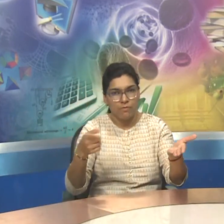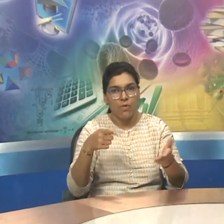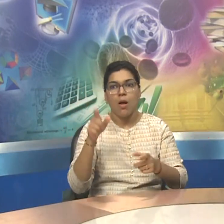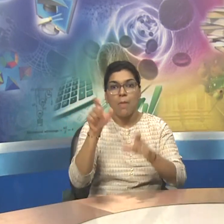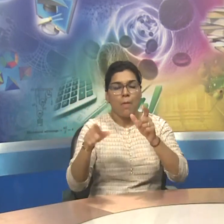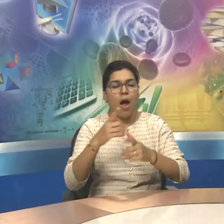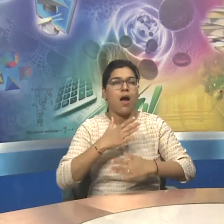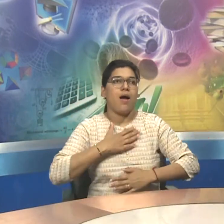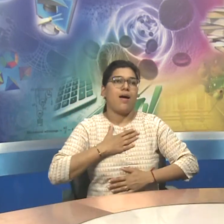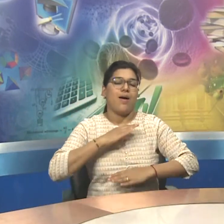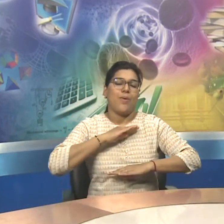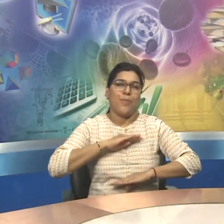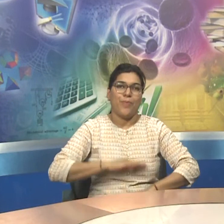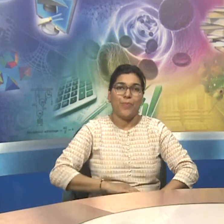look